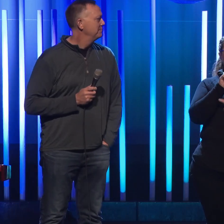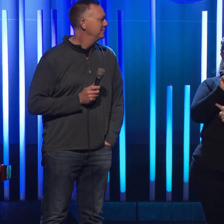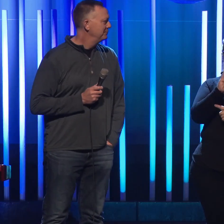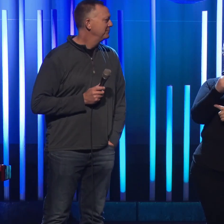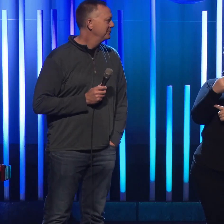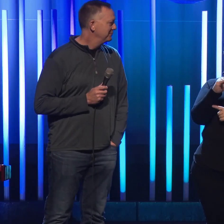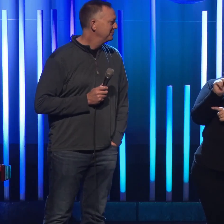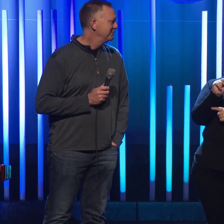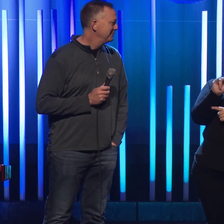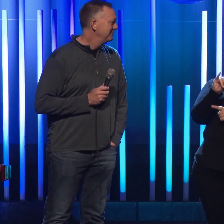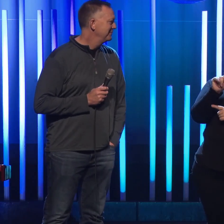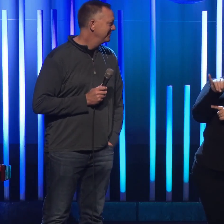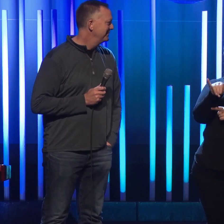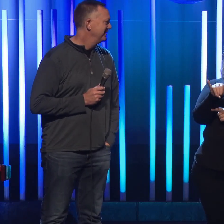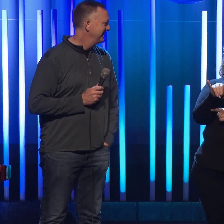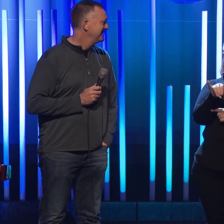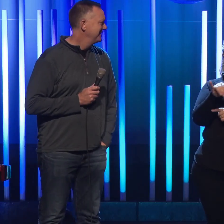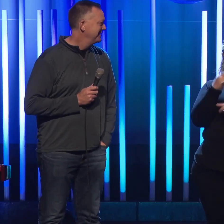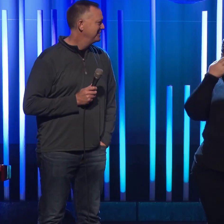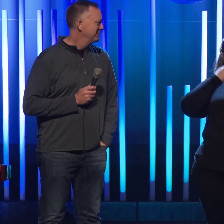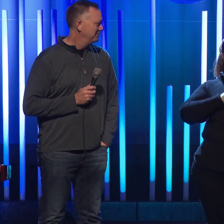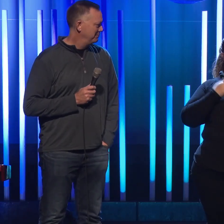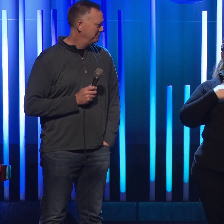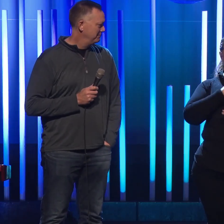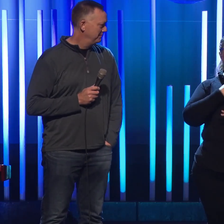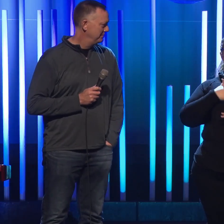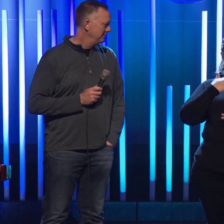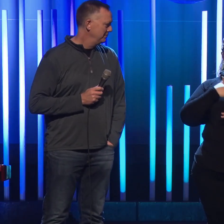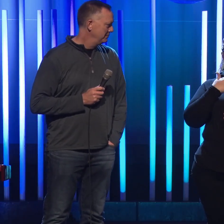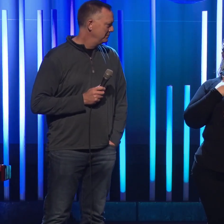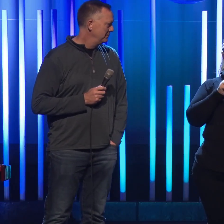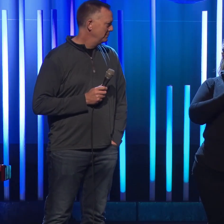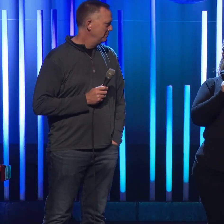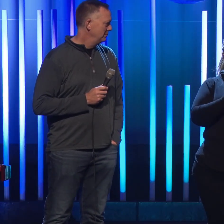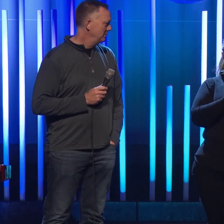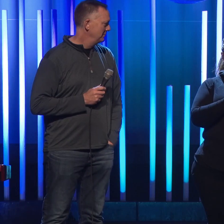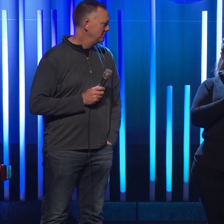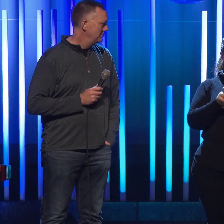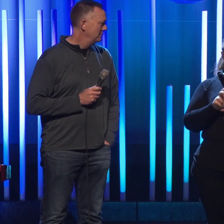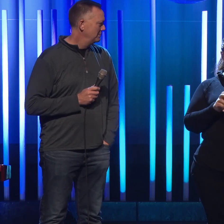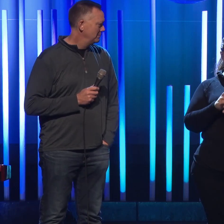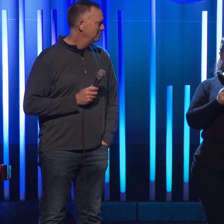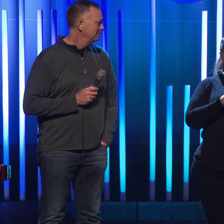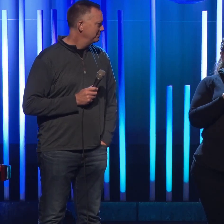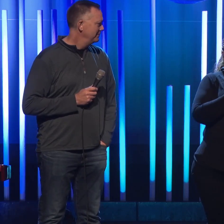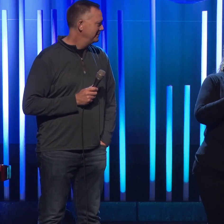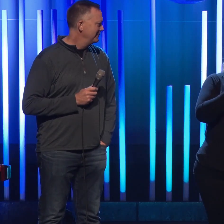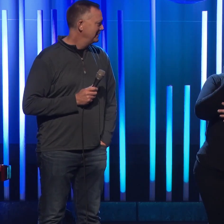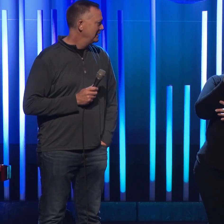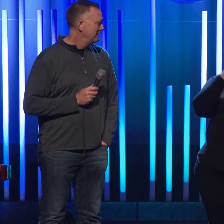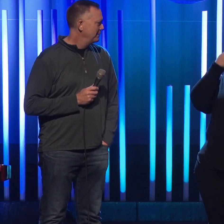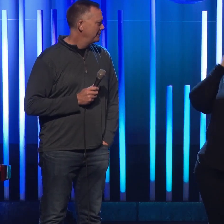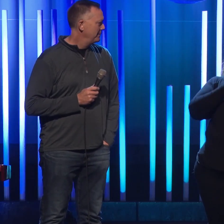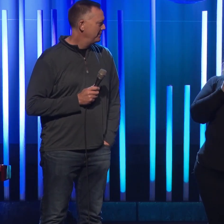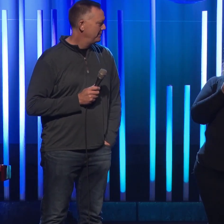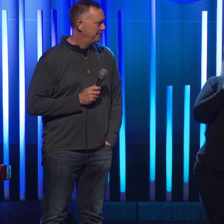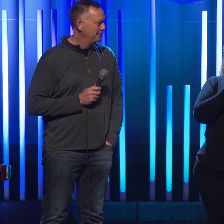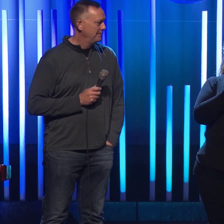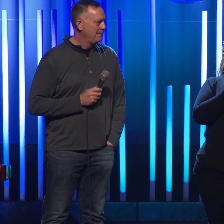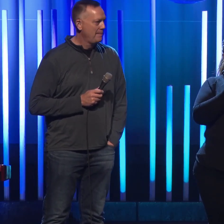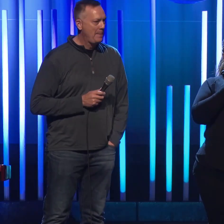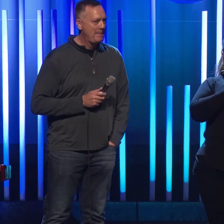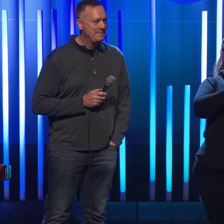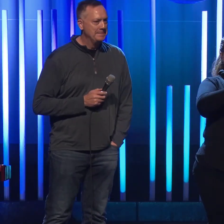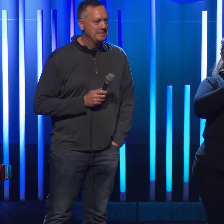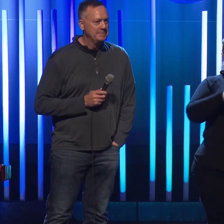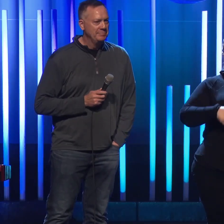and so we are happy to work with Happy Givers and help instill dignity in Felix's life. So if you're in the